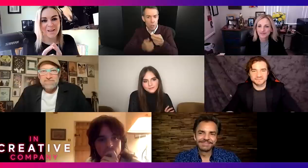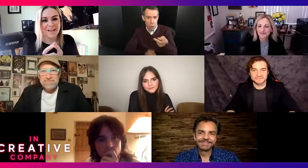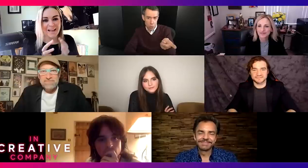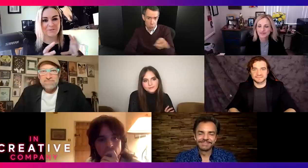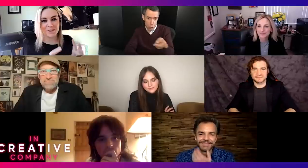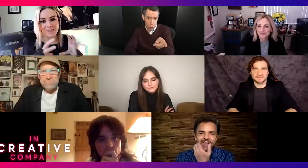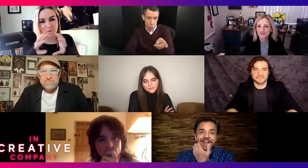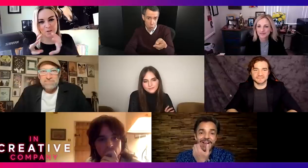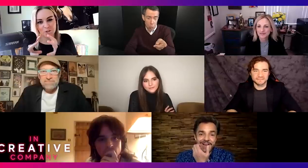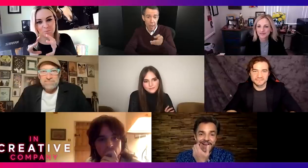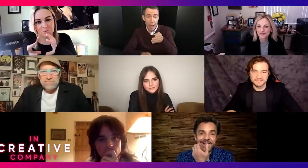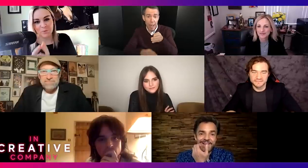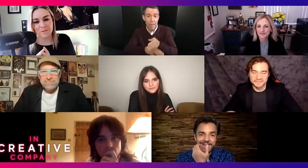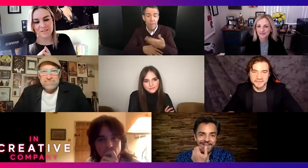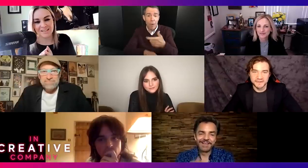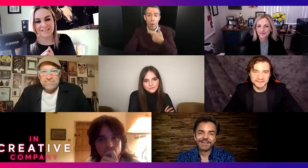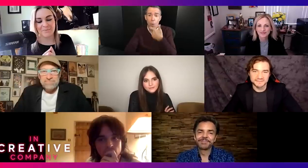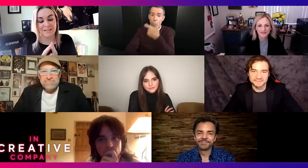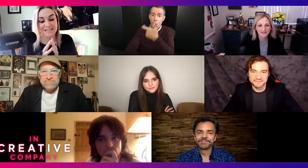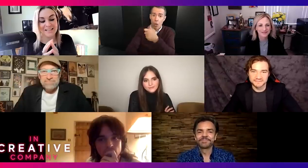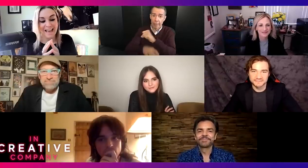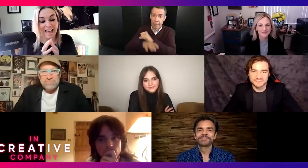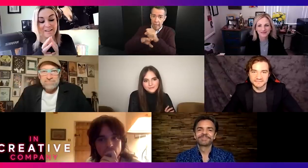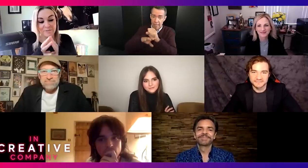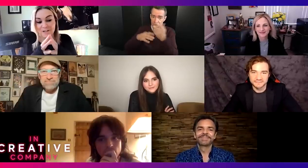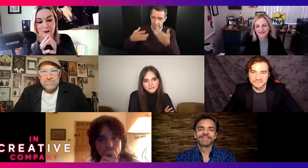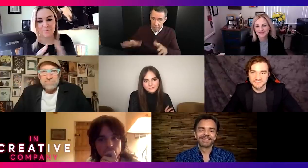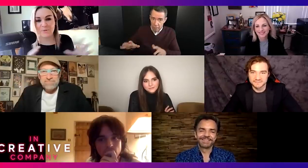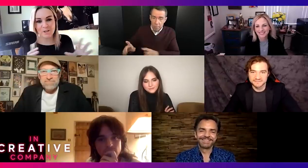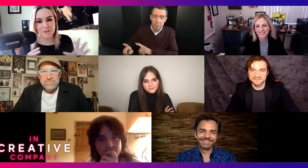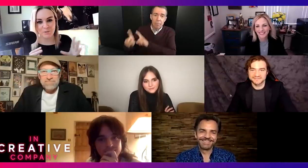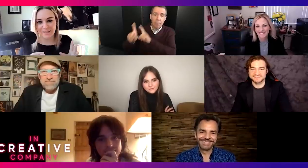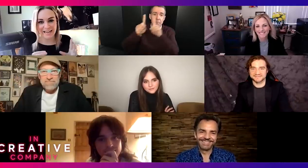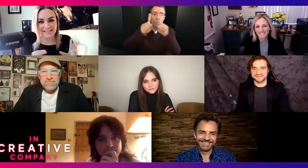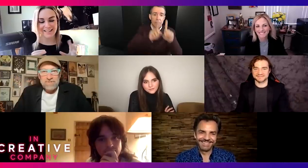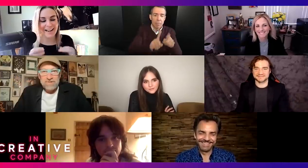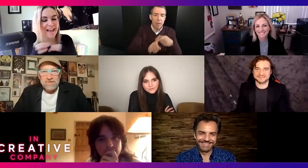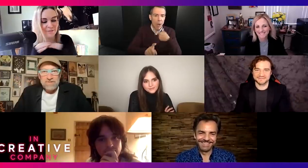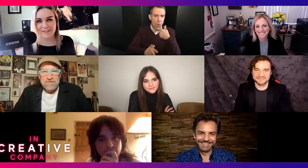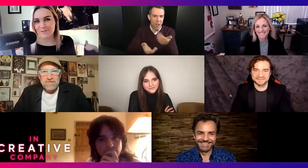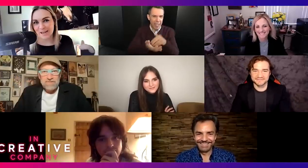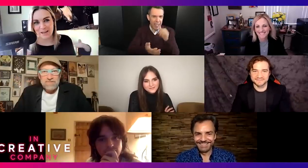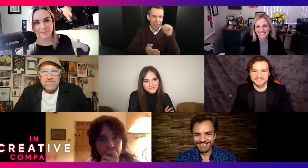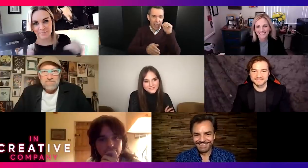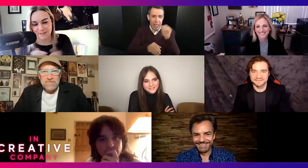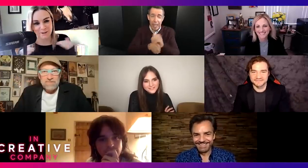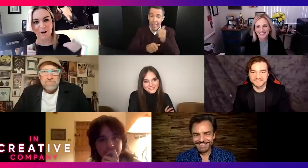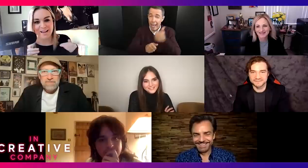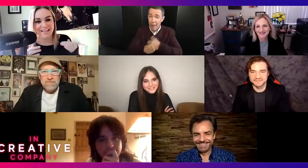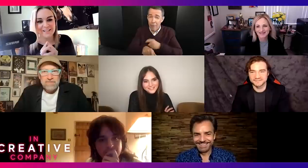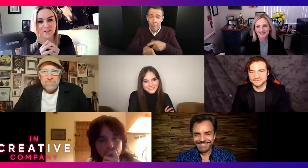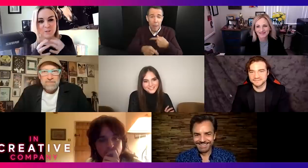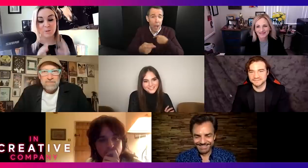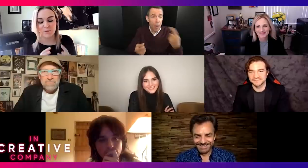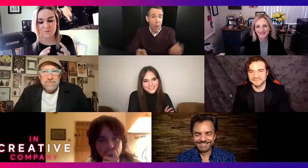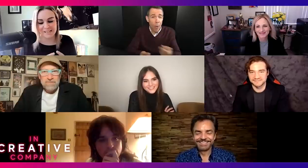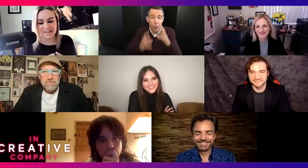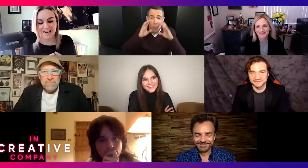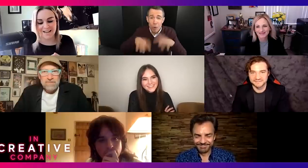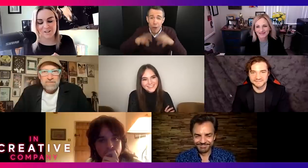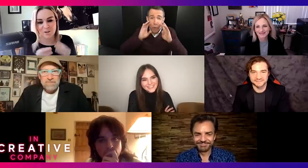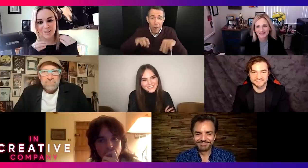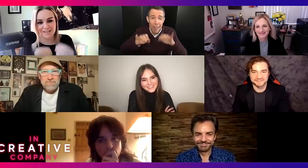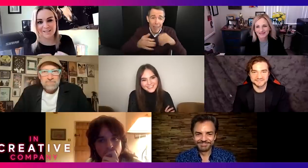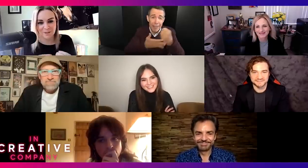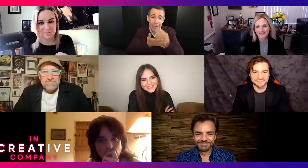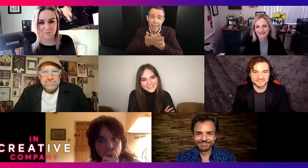you after he's watched her perform musically, because I rewatched the film again last night, and every single time it makes me cry. It's such a beautiful